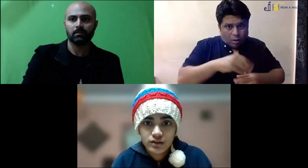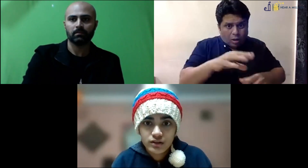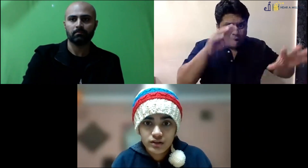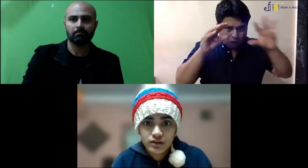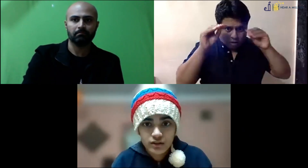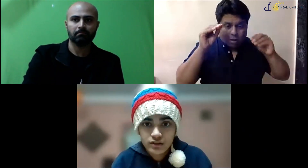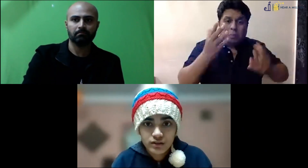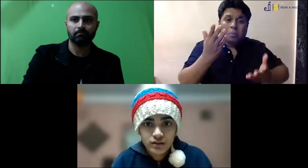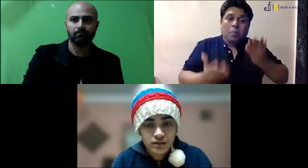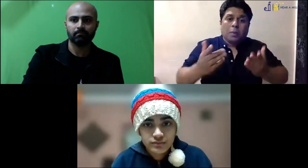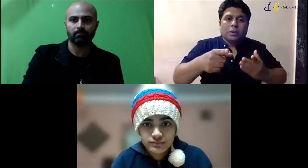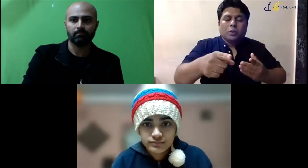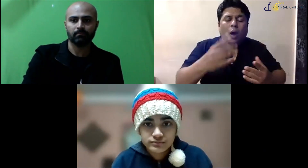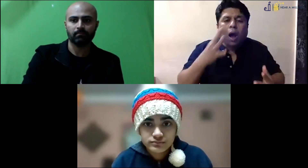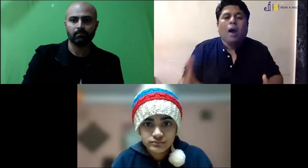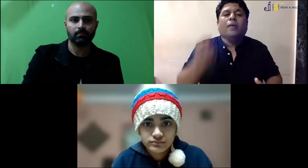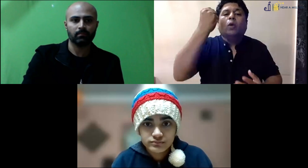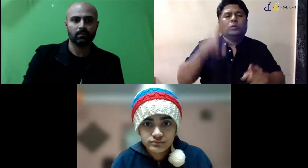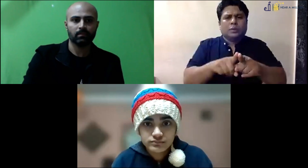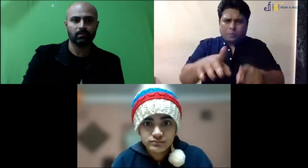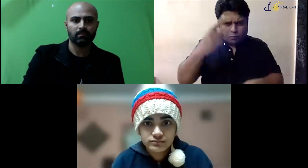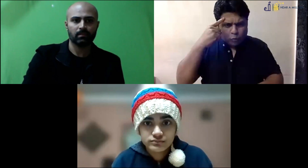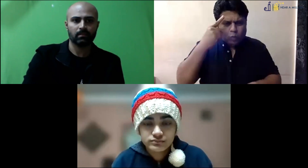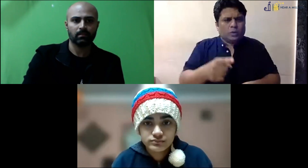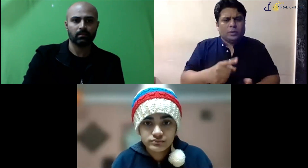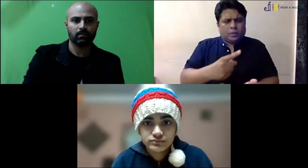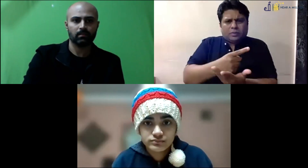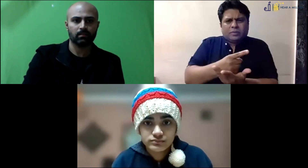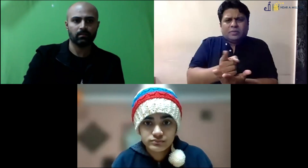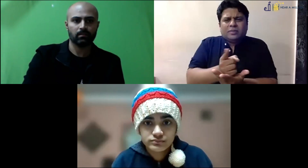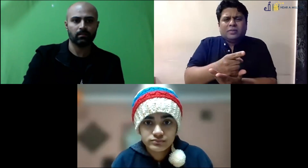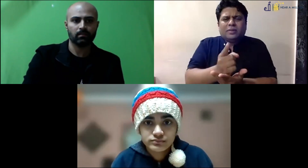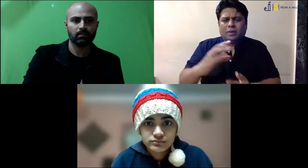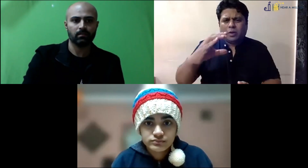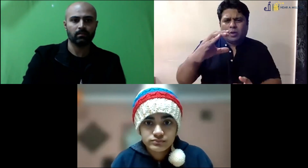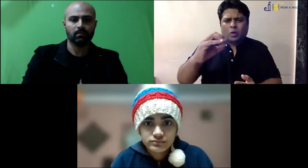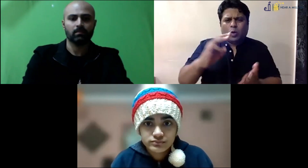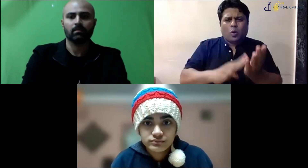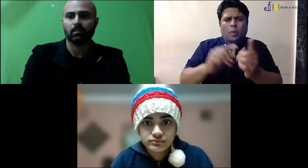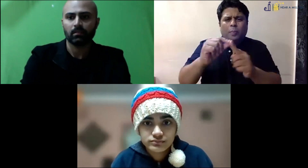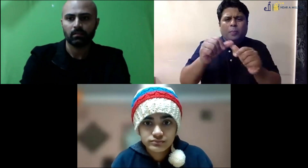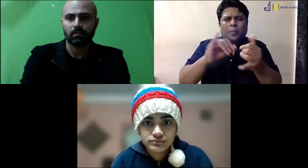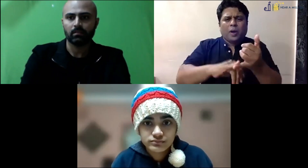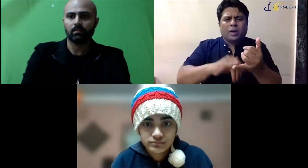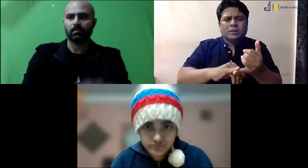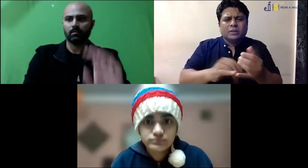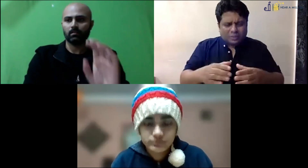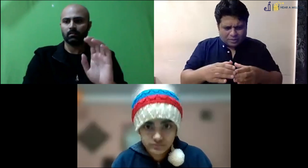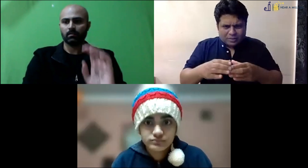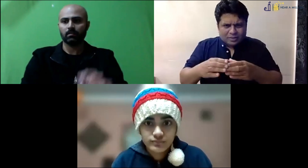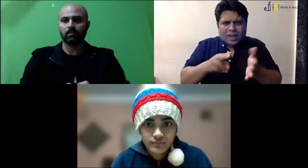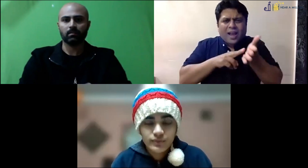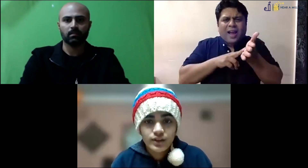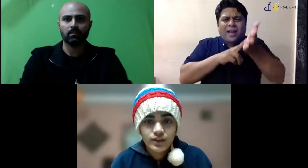DLP program. So when you will be involved in that, maybe you will find out, like for example, we